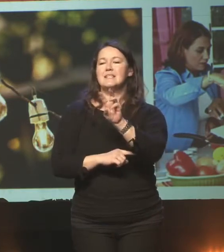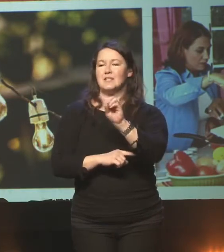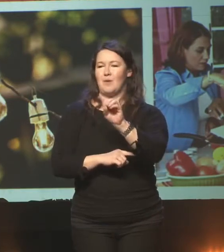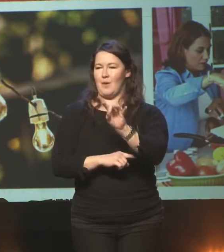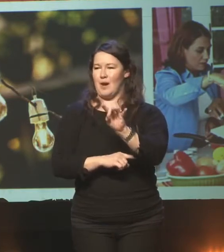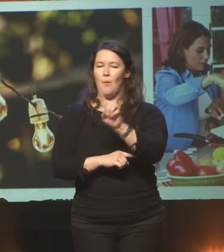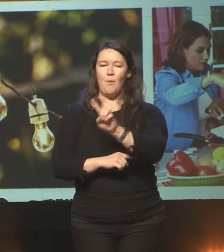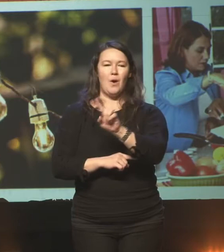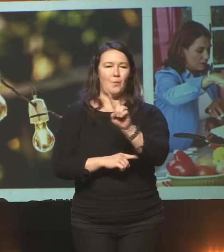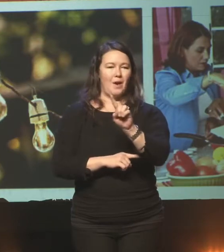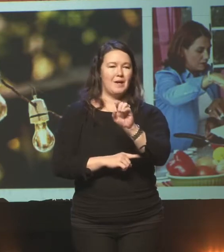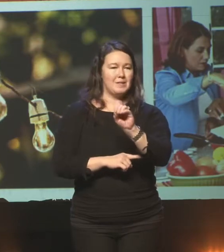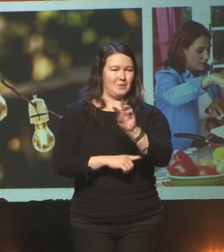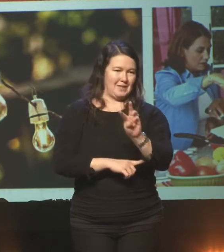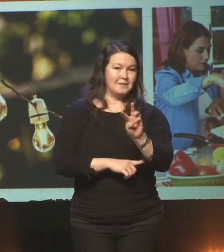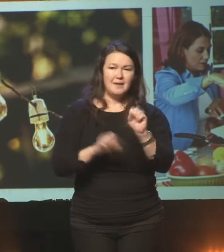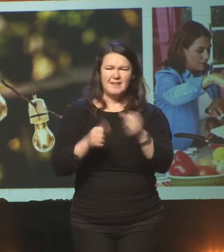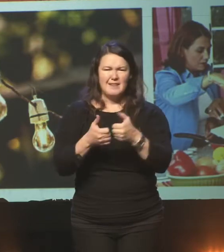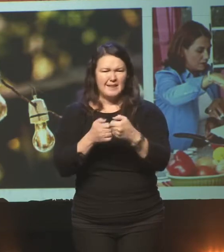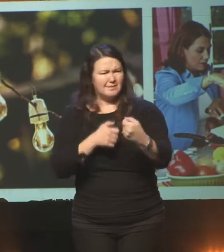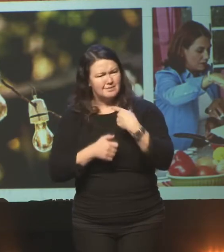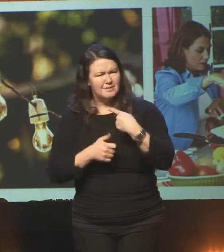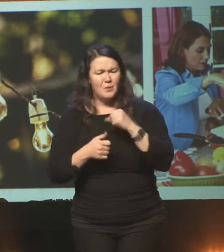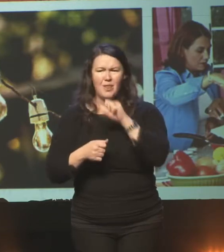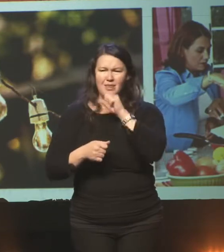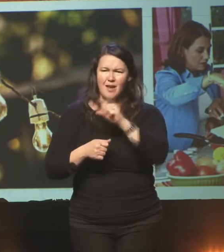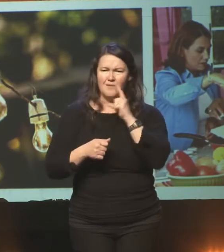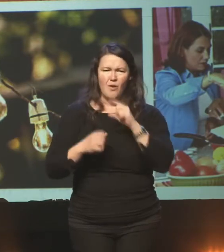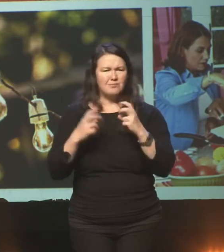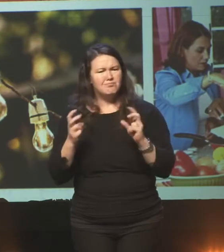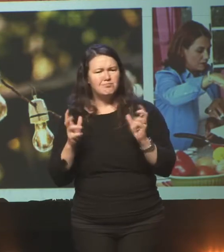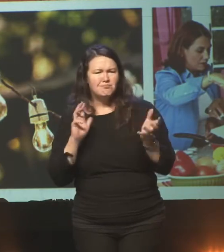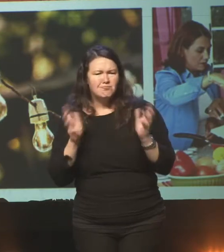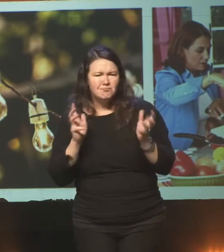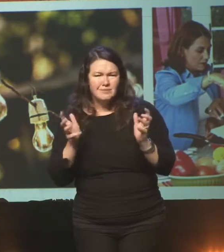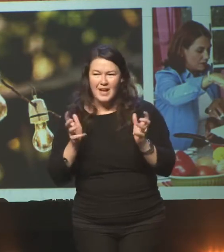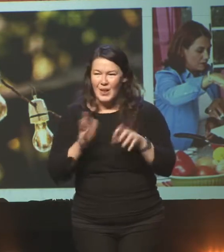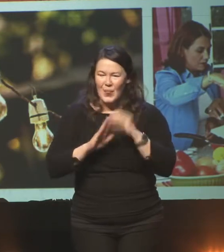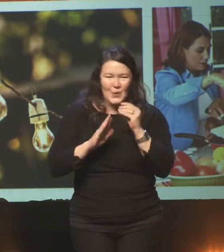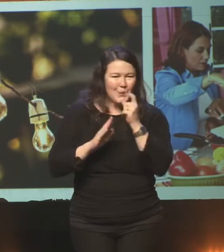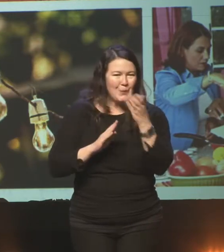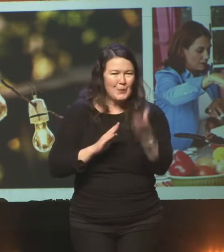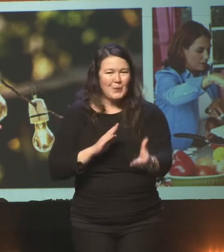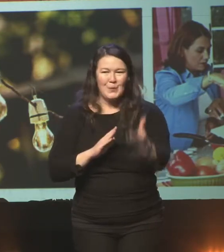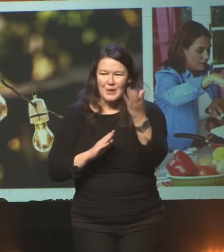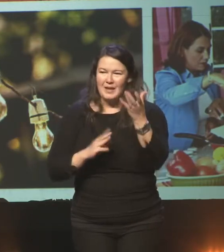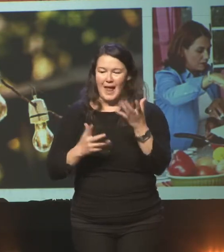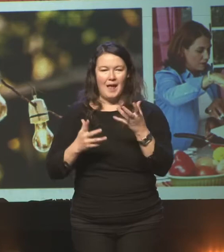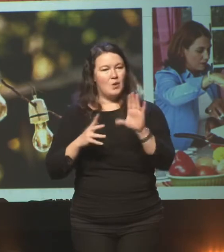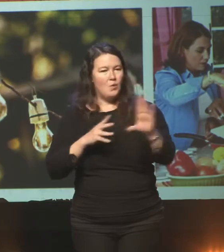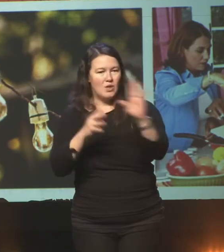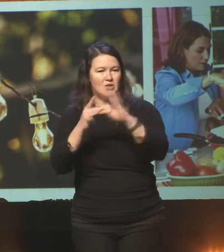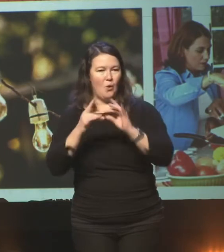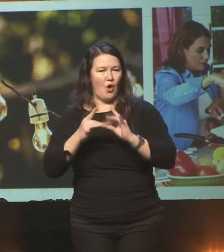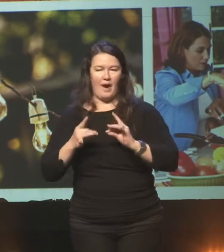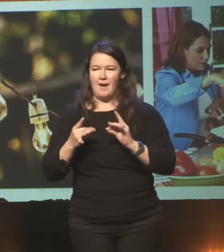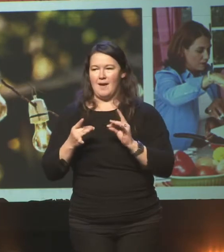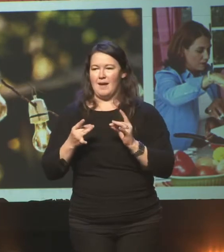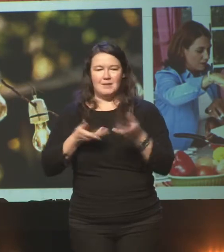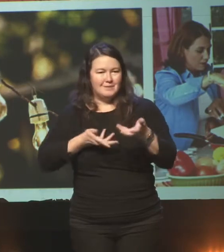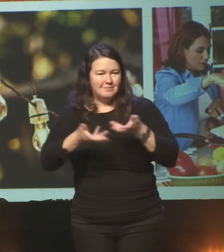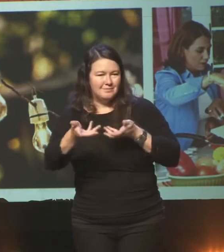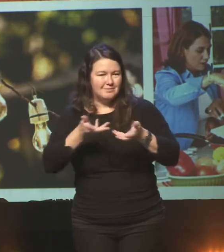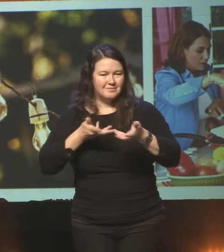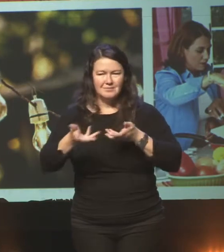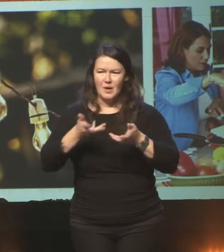207-608-1106. Send me a text message. I would absolutely love to hang out and get to know you and hear your story. So many of you I've been able to do that with. I really do mean